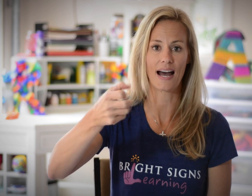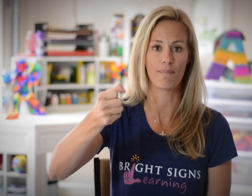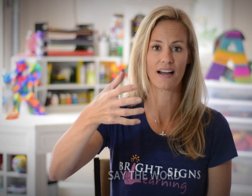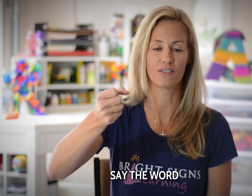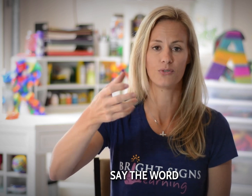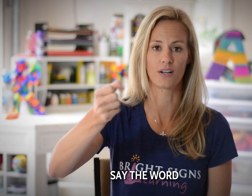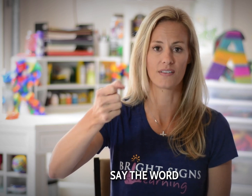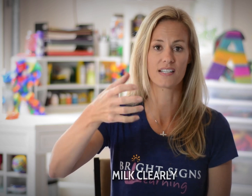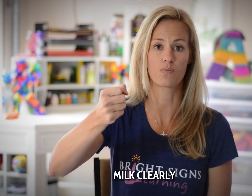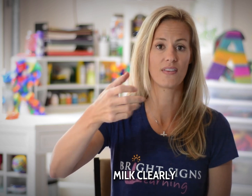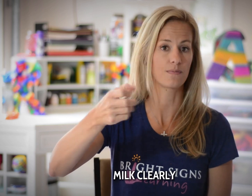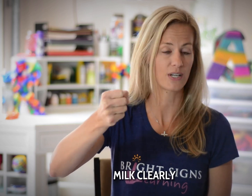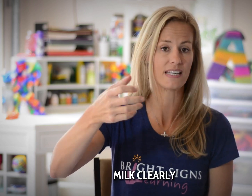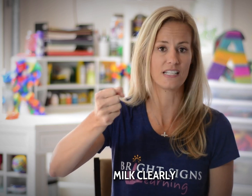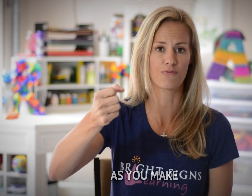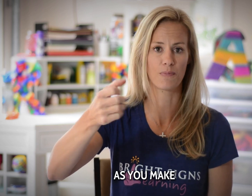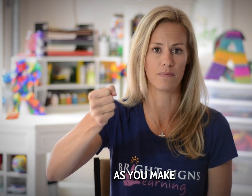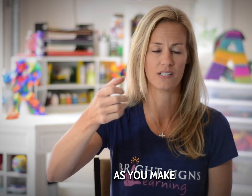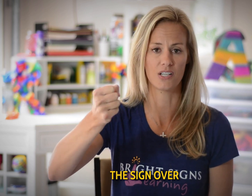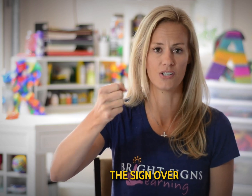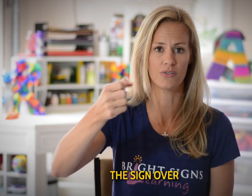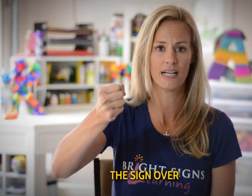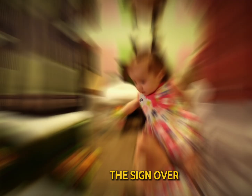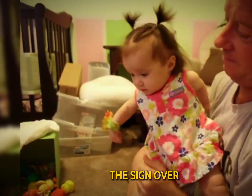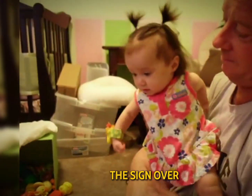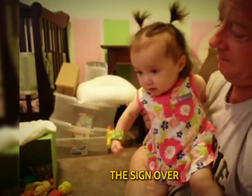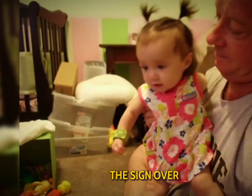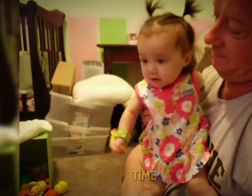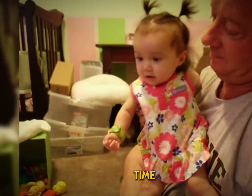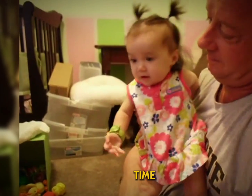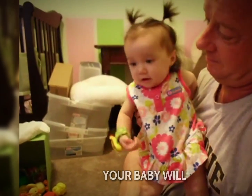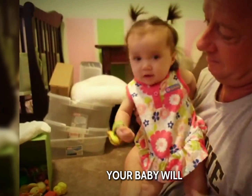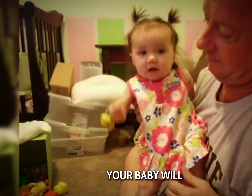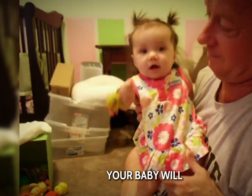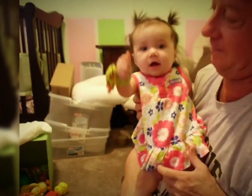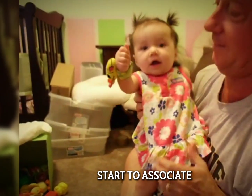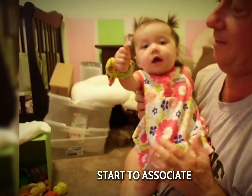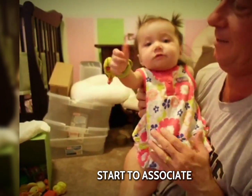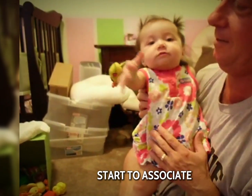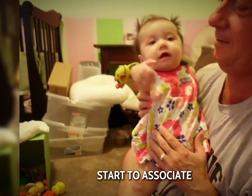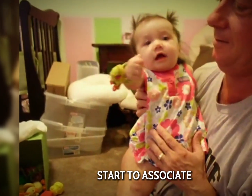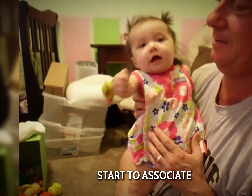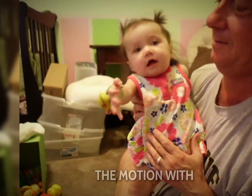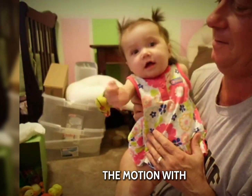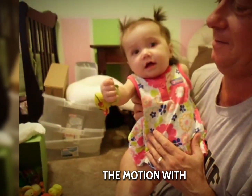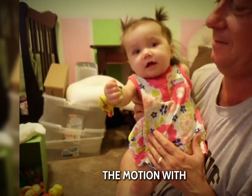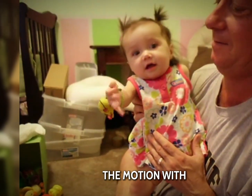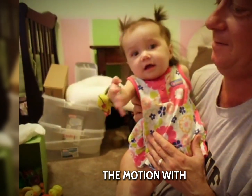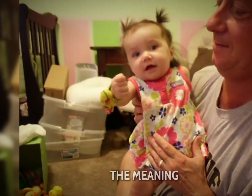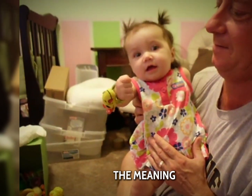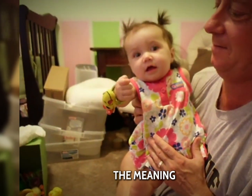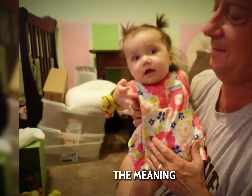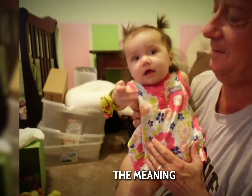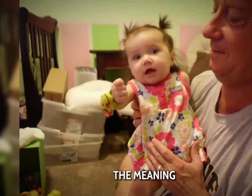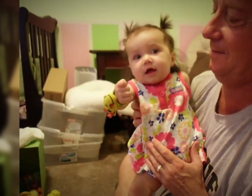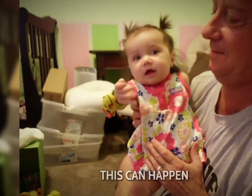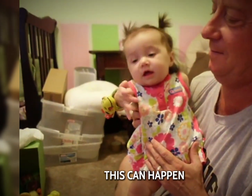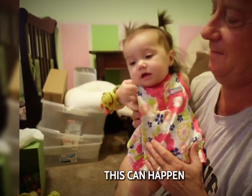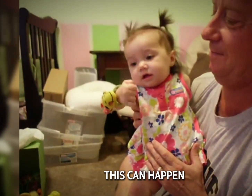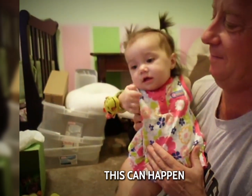Say the word milk clearly as you make the sign. Over time, your baby will start to associate the motion with the meaning. This can happen